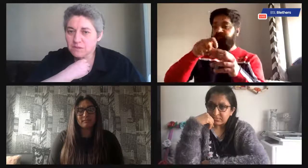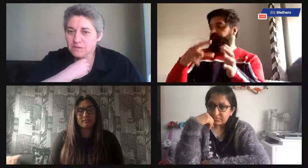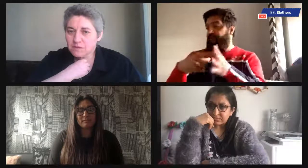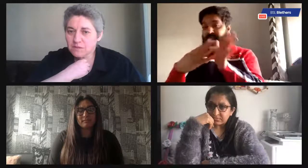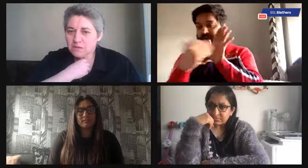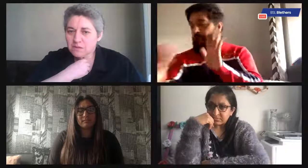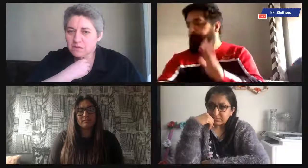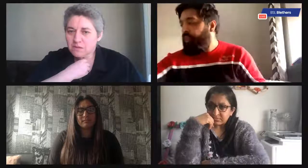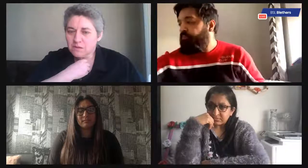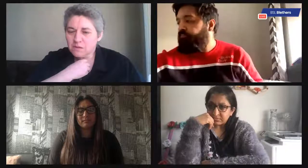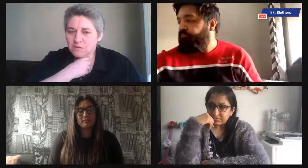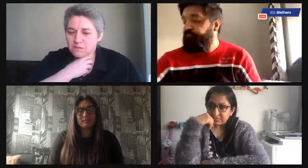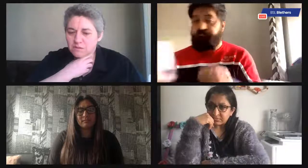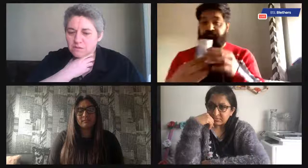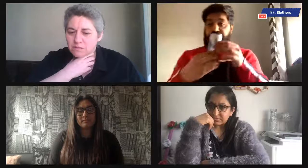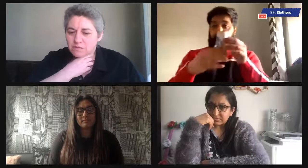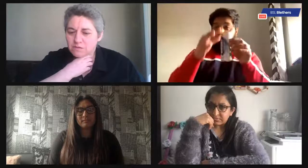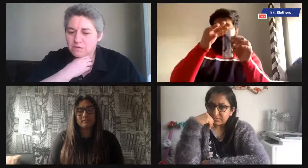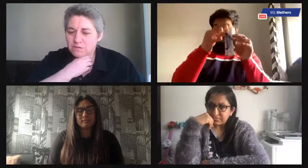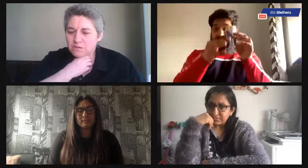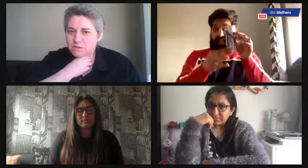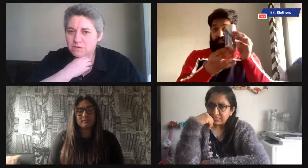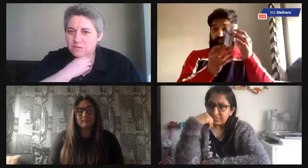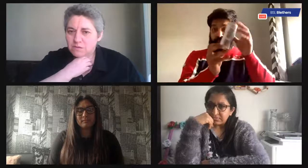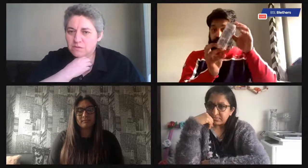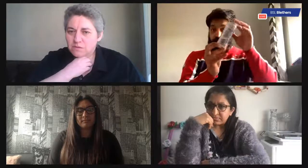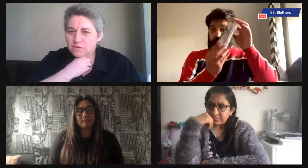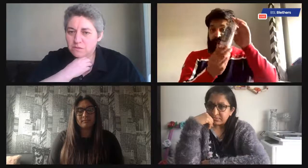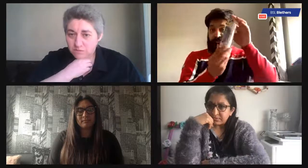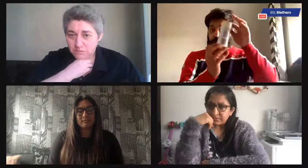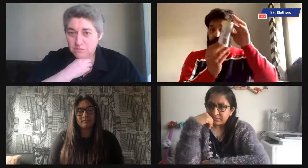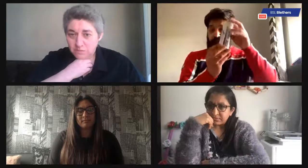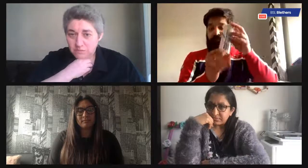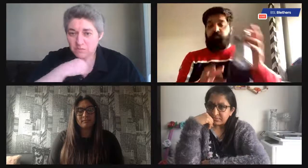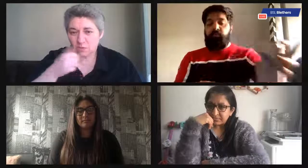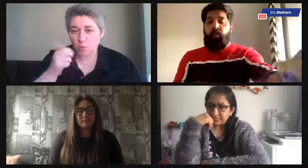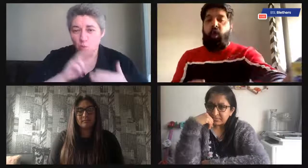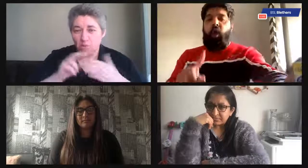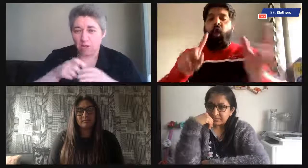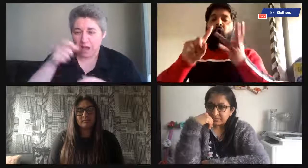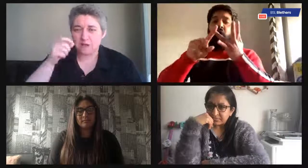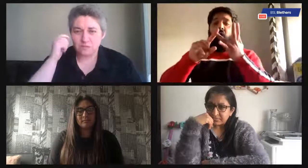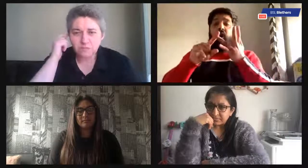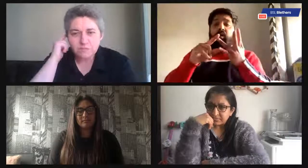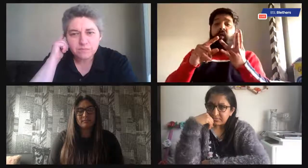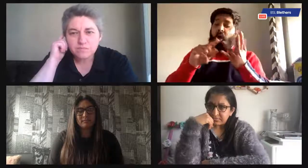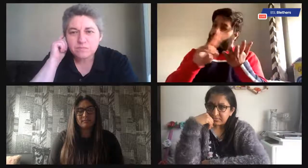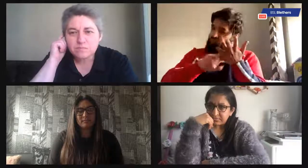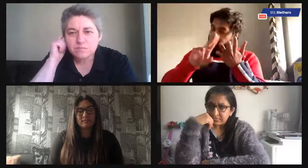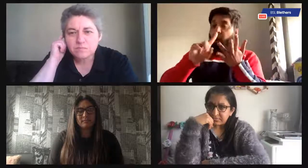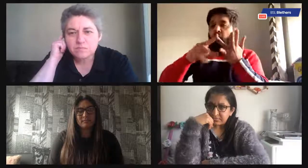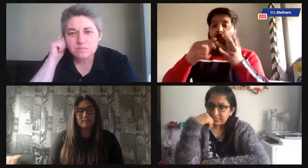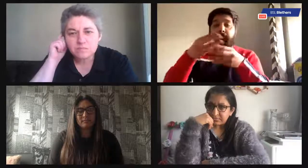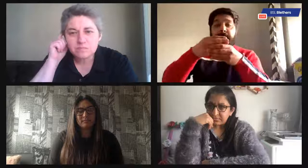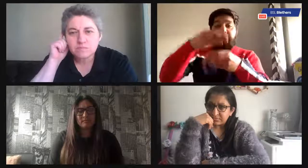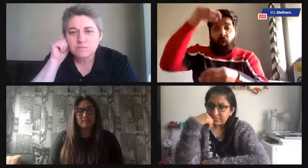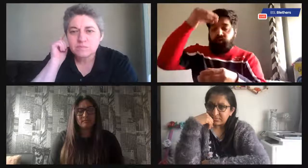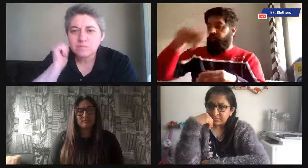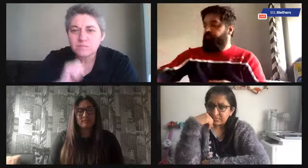they were going to have a special machine for cans like this, any kind of aluminium